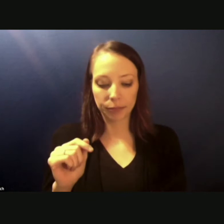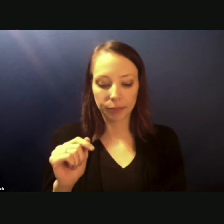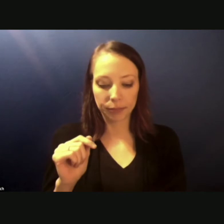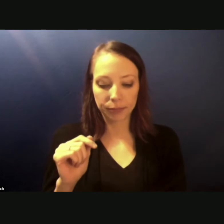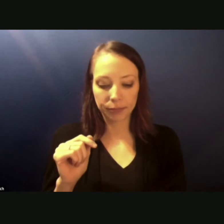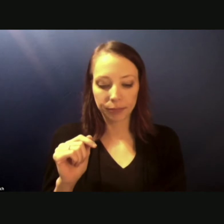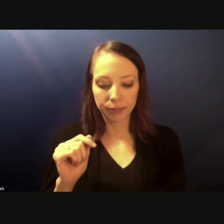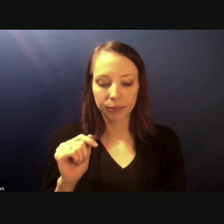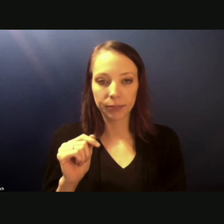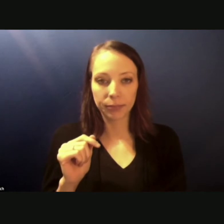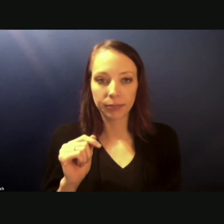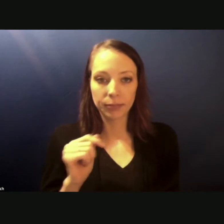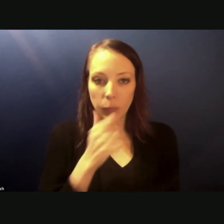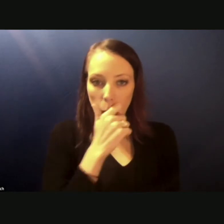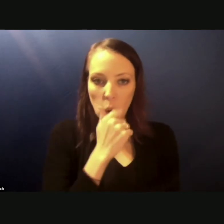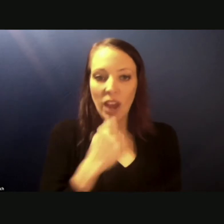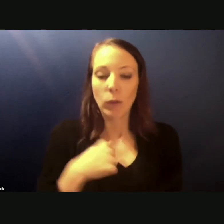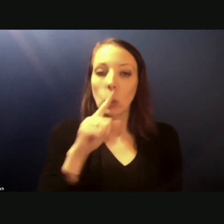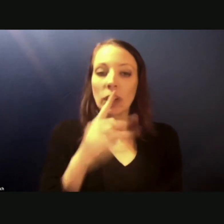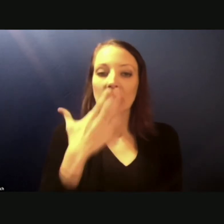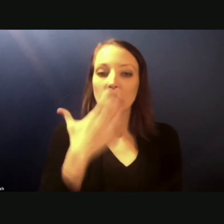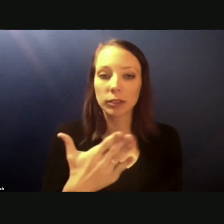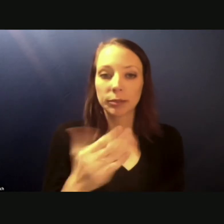Um, so you'll get a really good